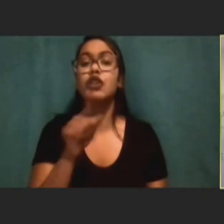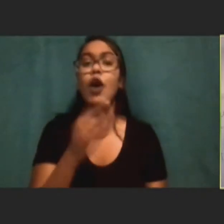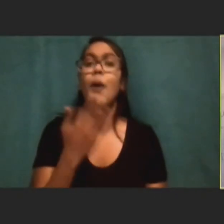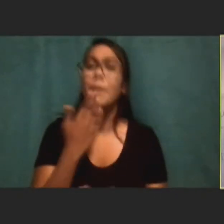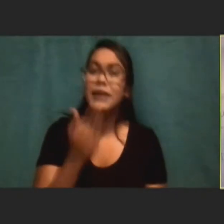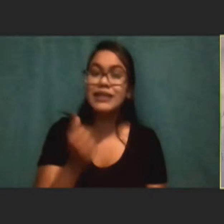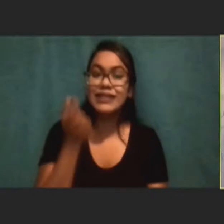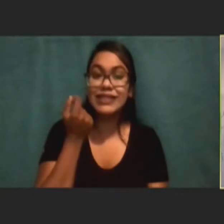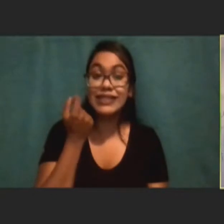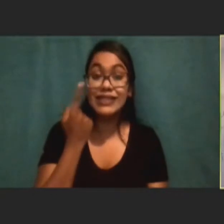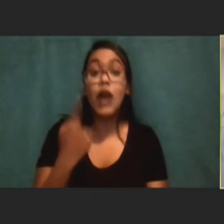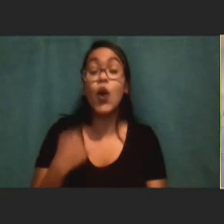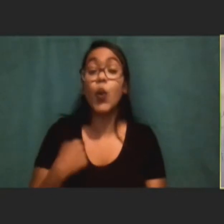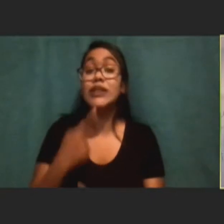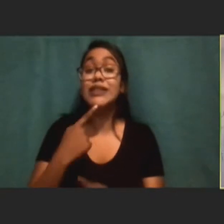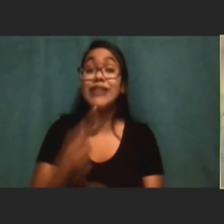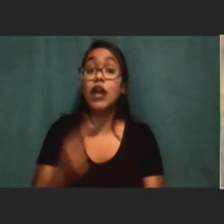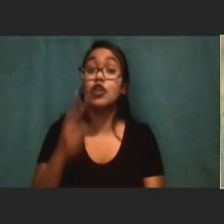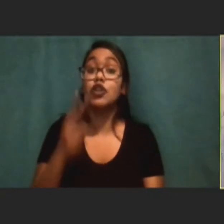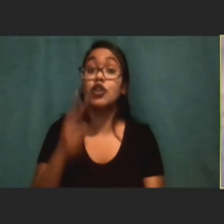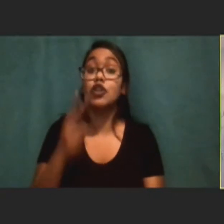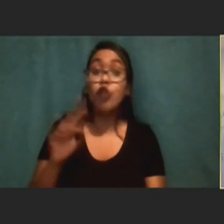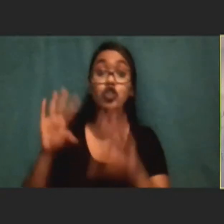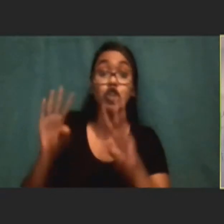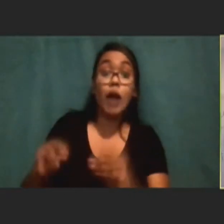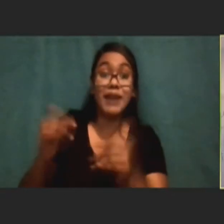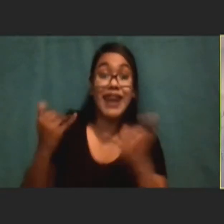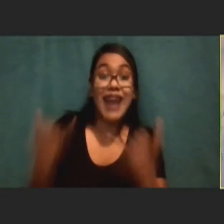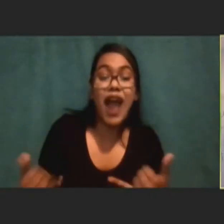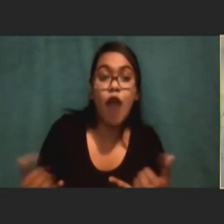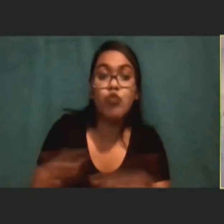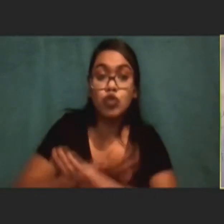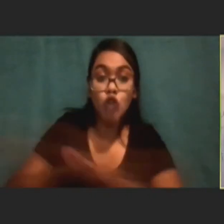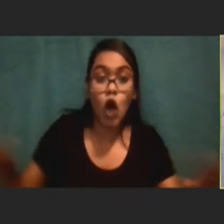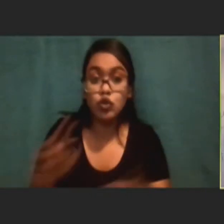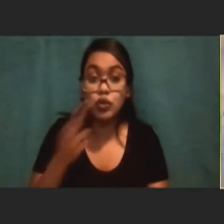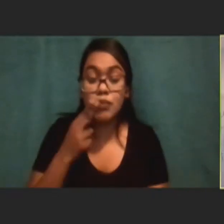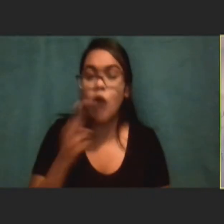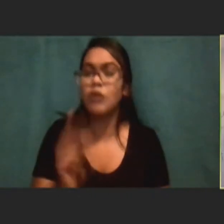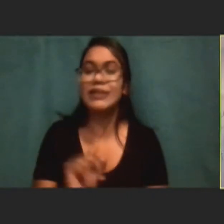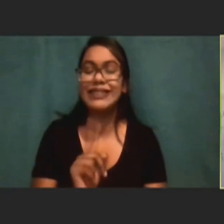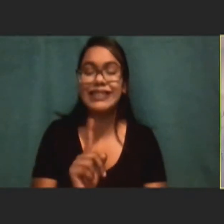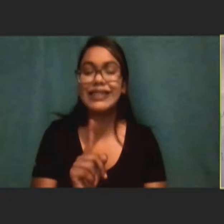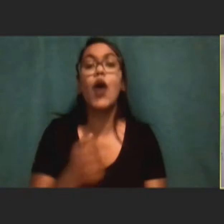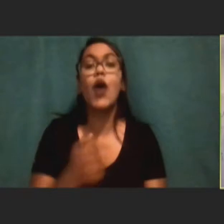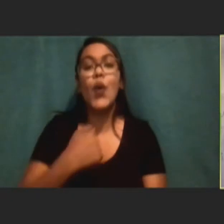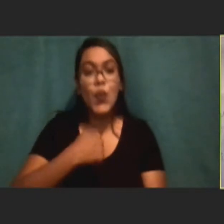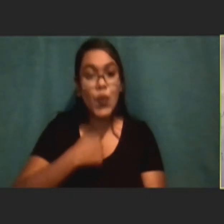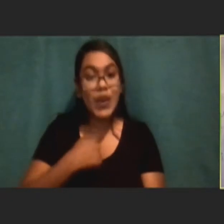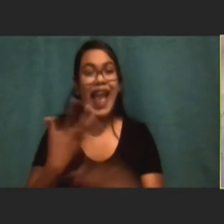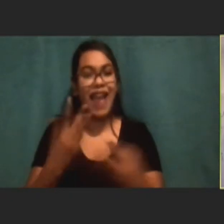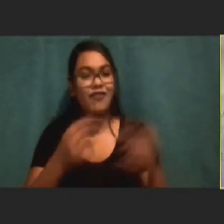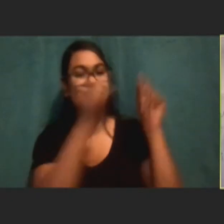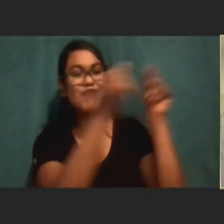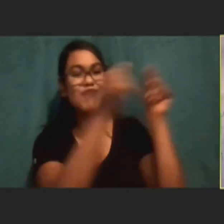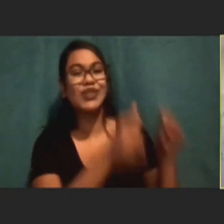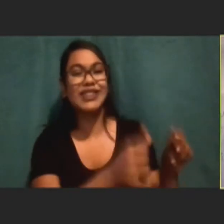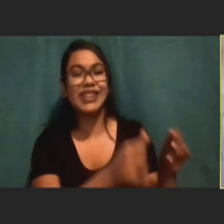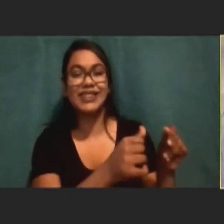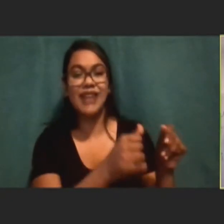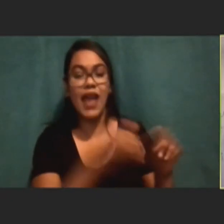that when we get this working group to finally make recommendations, which we hope to work very hard on this